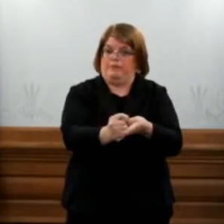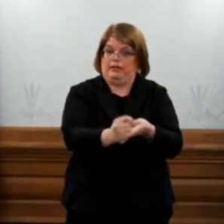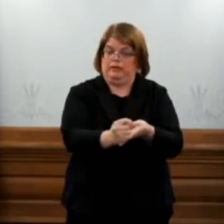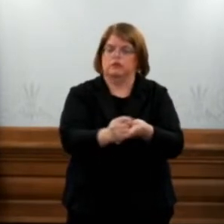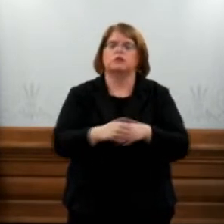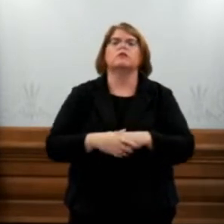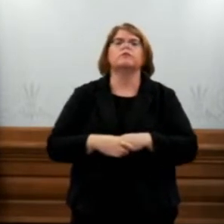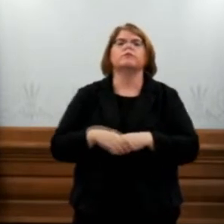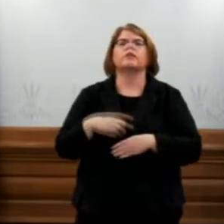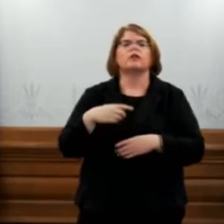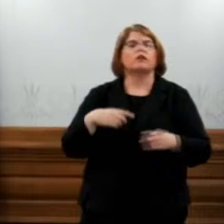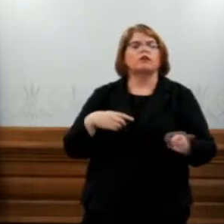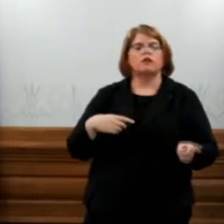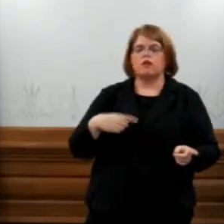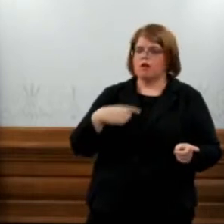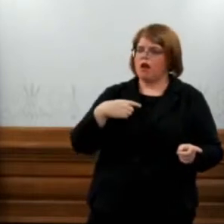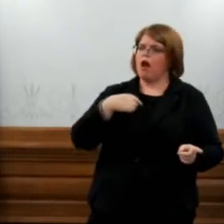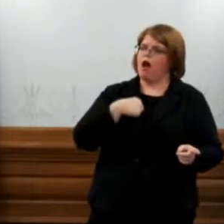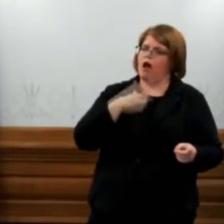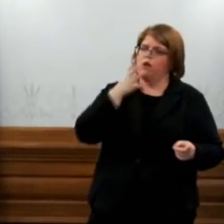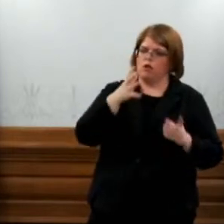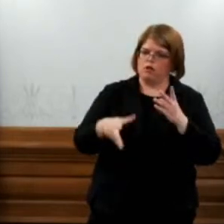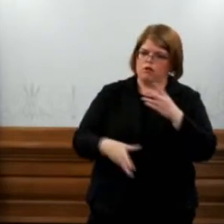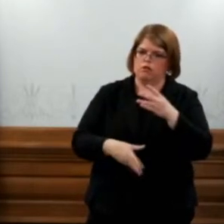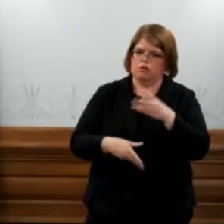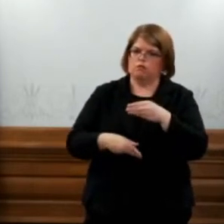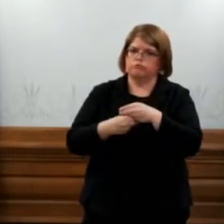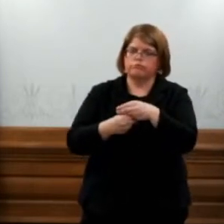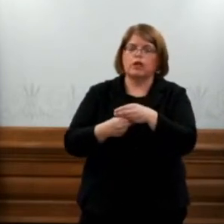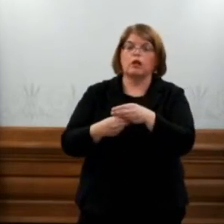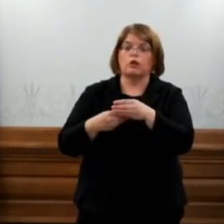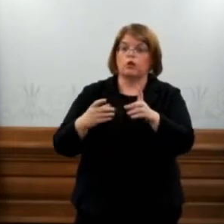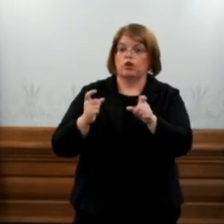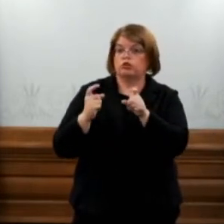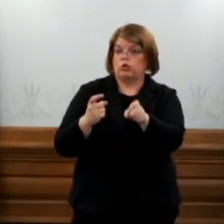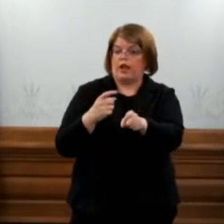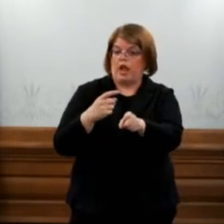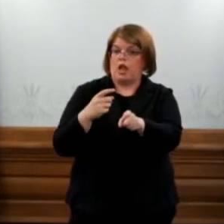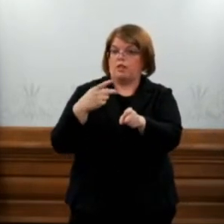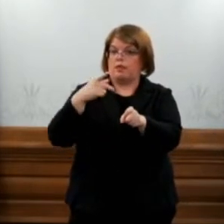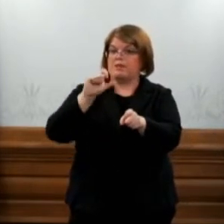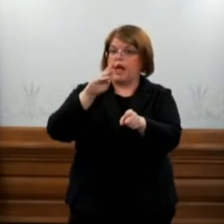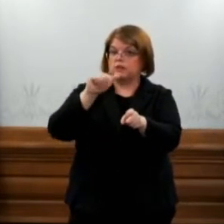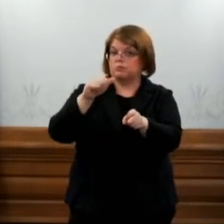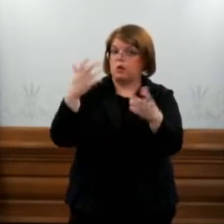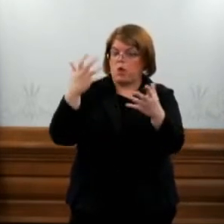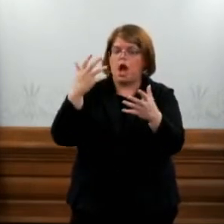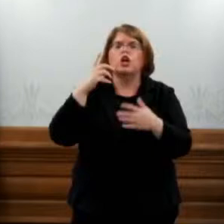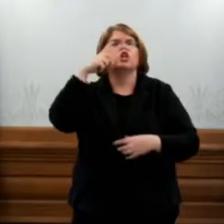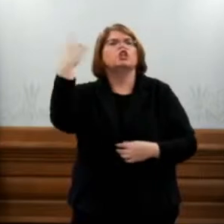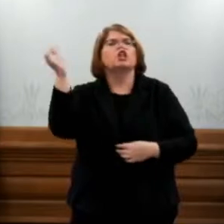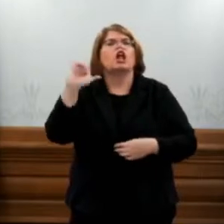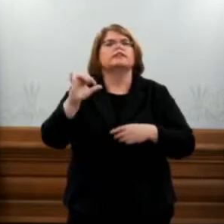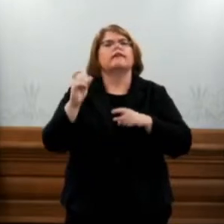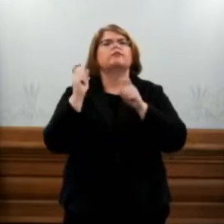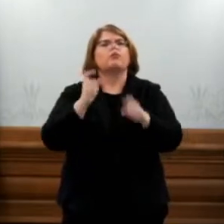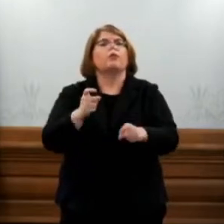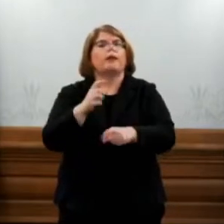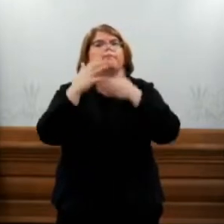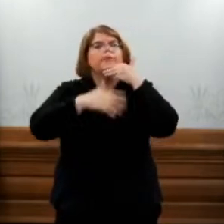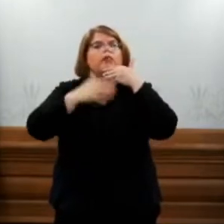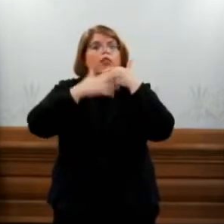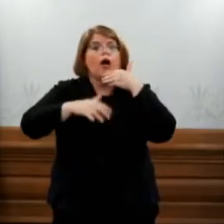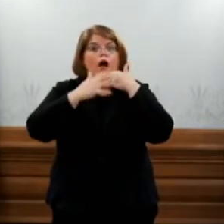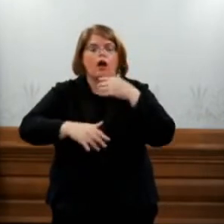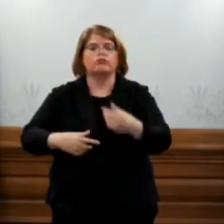the plasma, they go in and it's rather like a blood donation, except they skim off, if you will, the antibodies and give you back